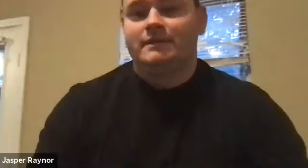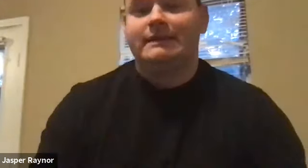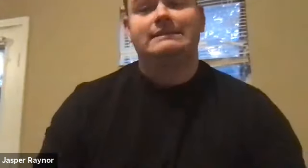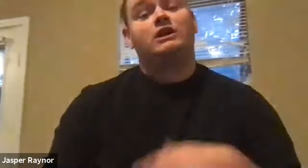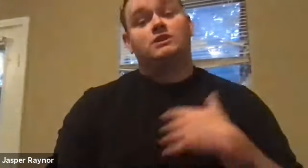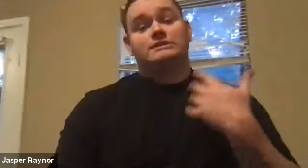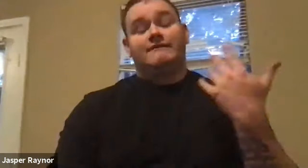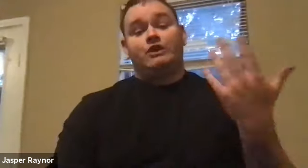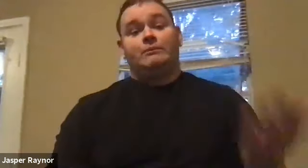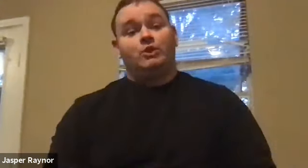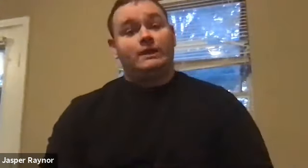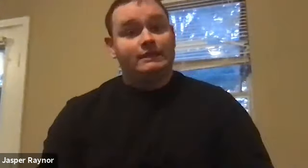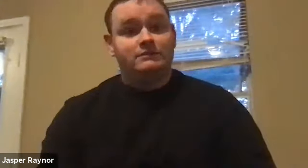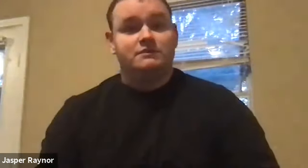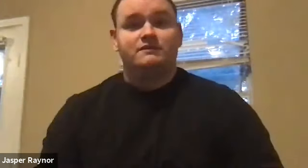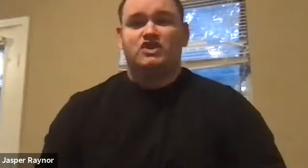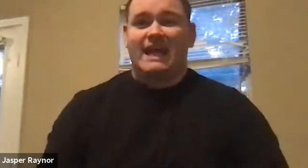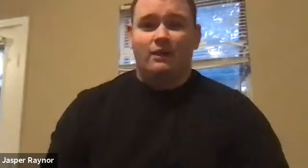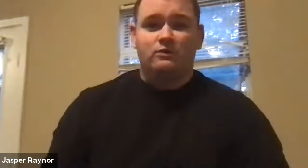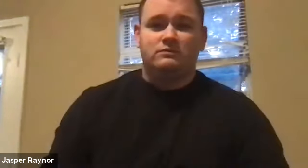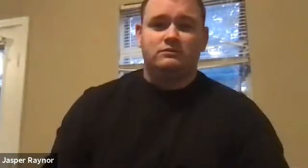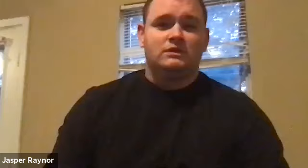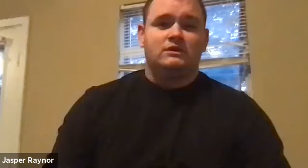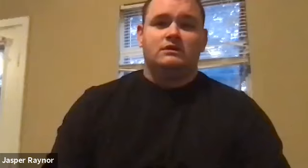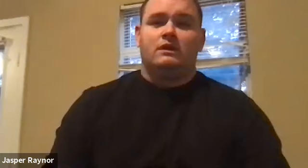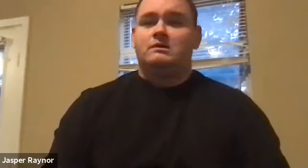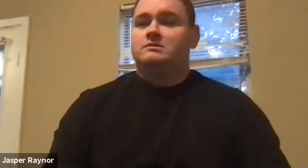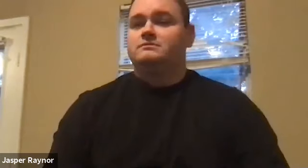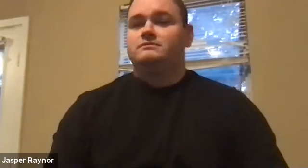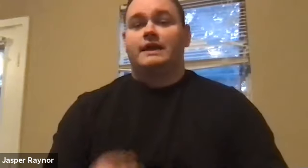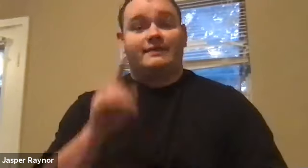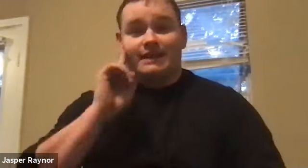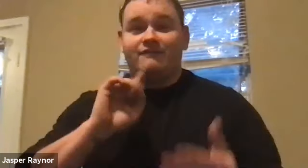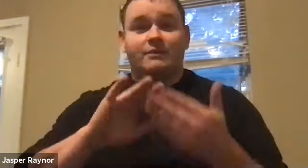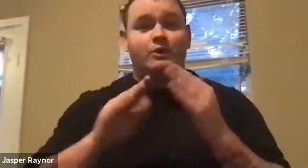This is also defined for community, for town, like the deaf community,